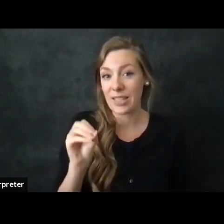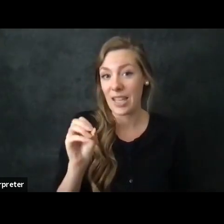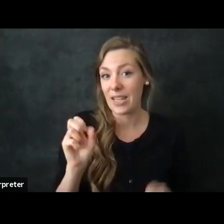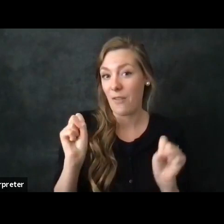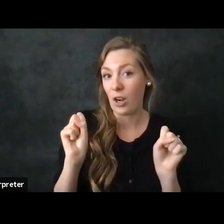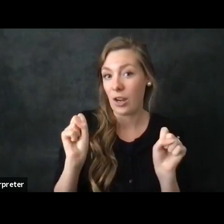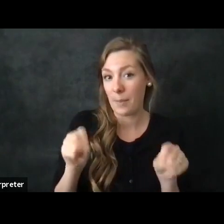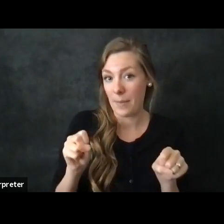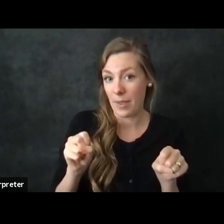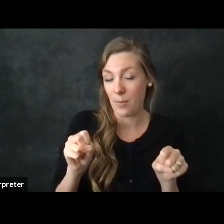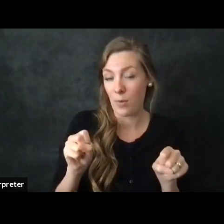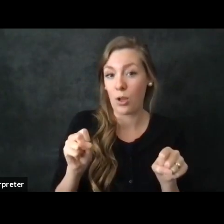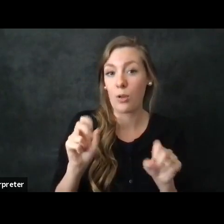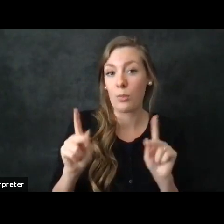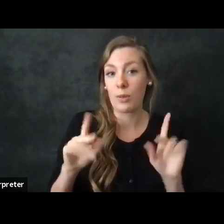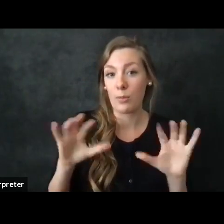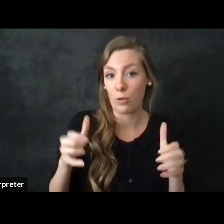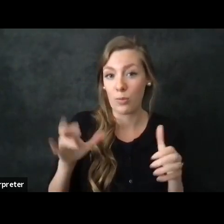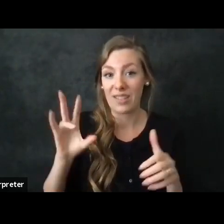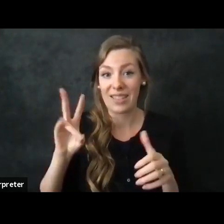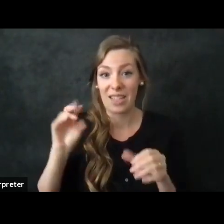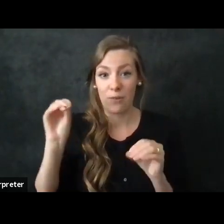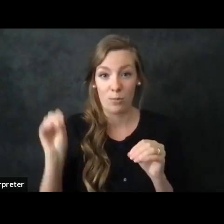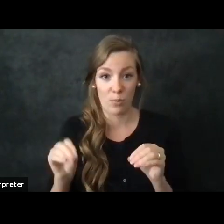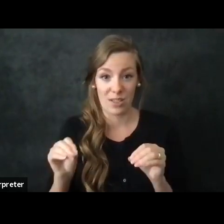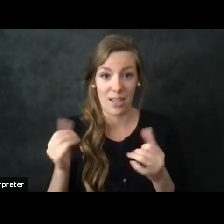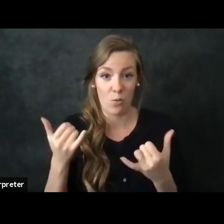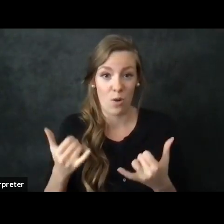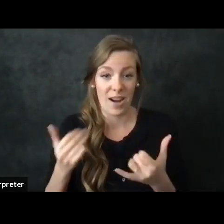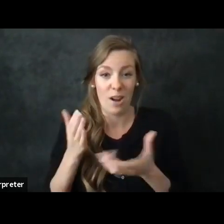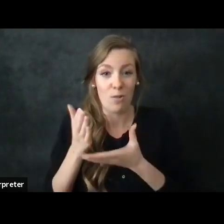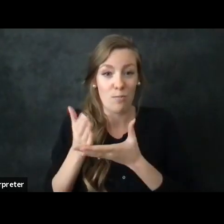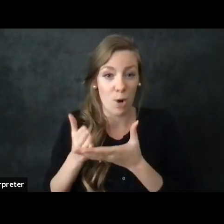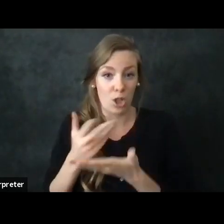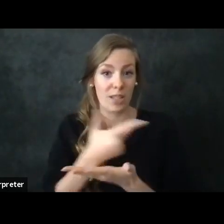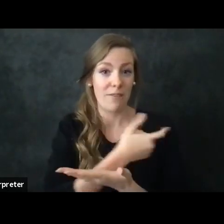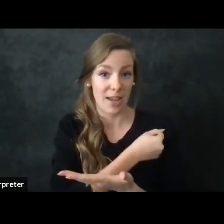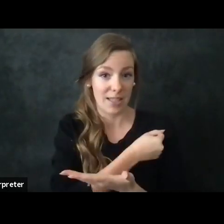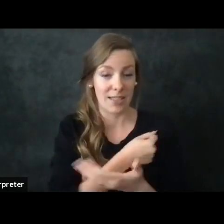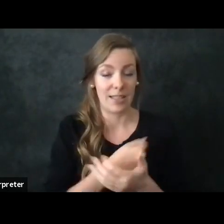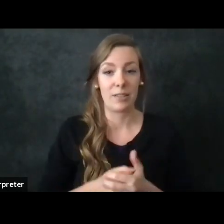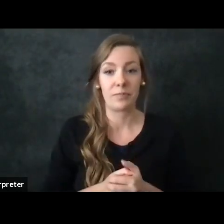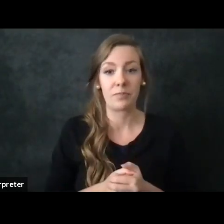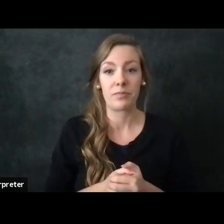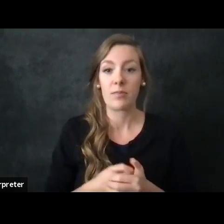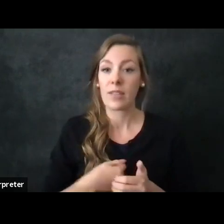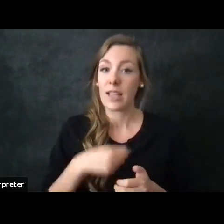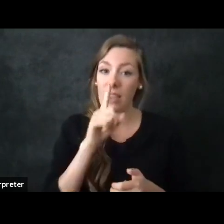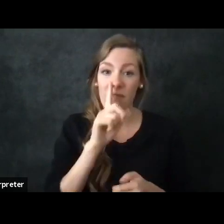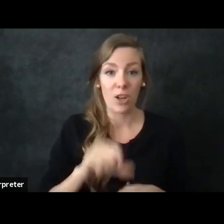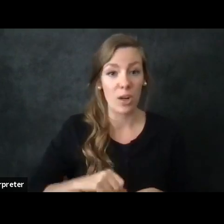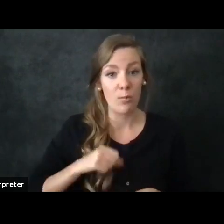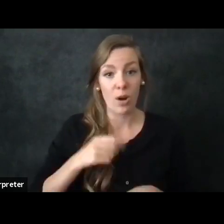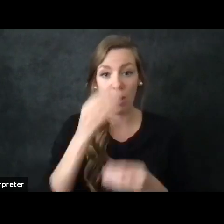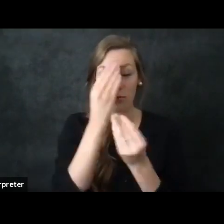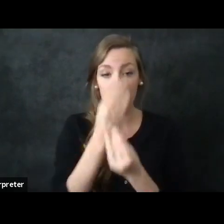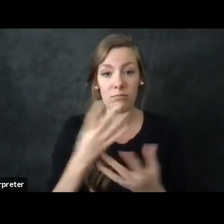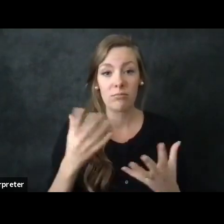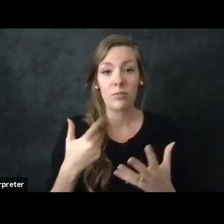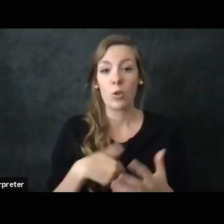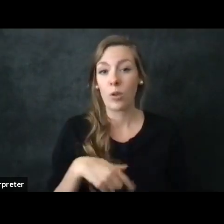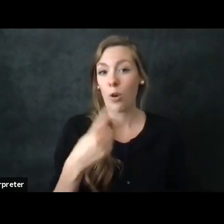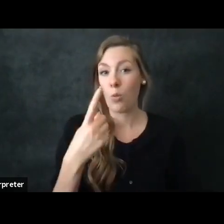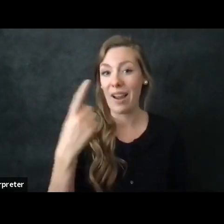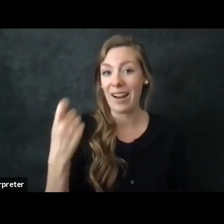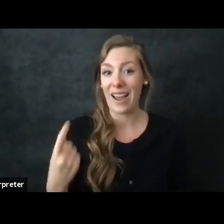eligible population, with another 7% of our population being partially vaccinated. I'm very proud to say that we are one of only